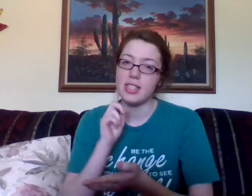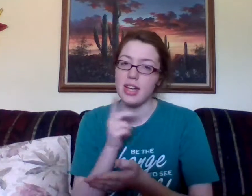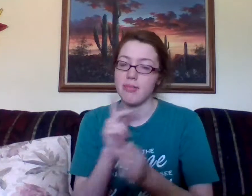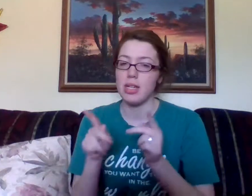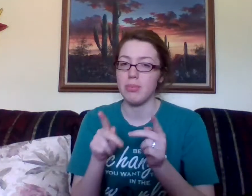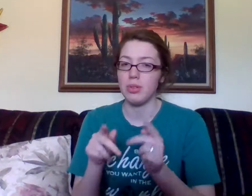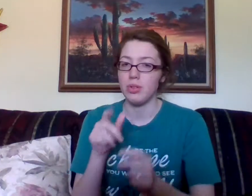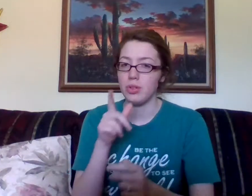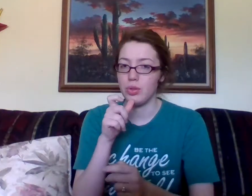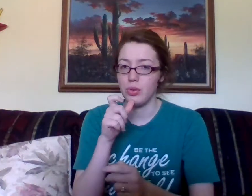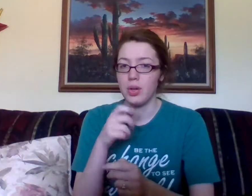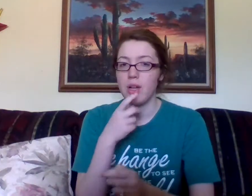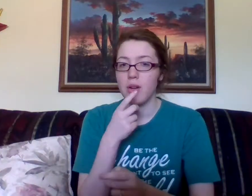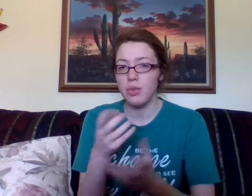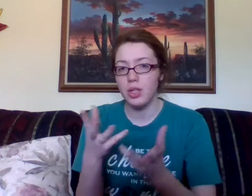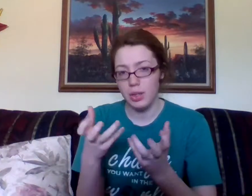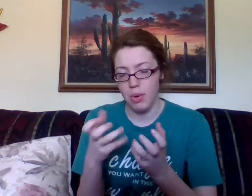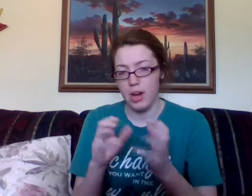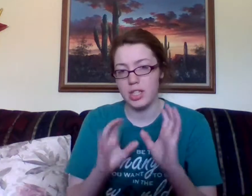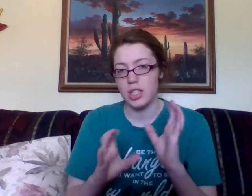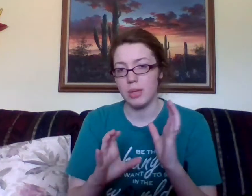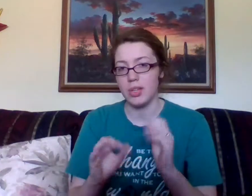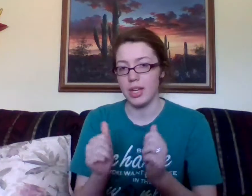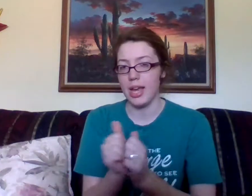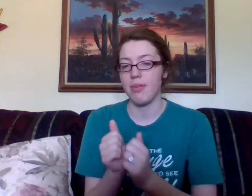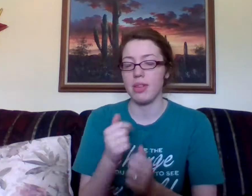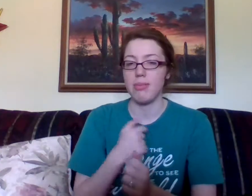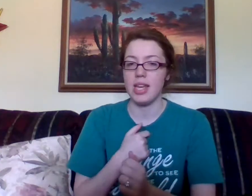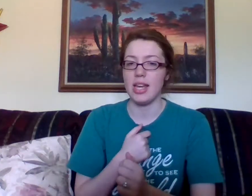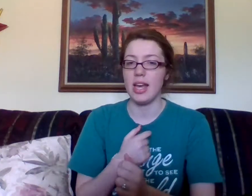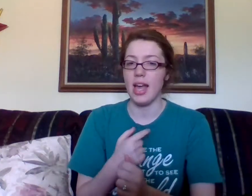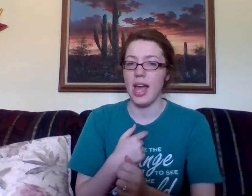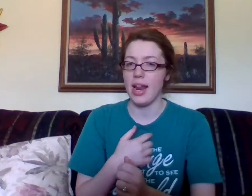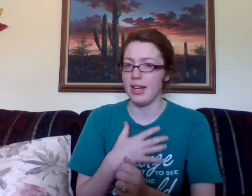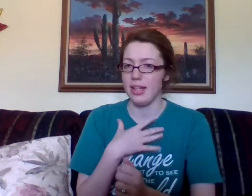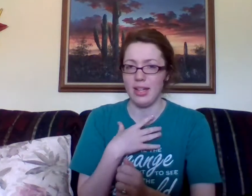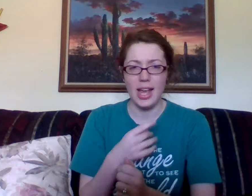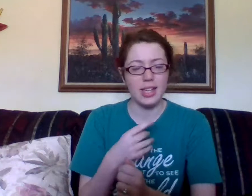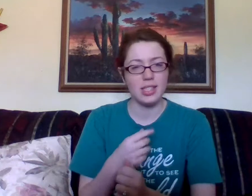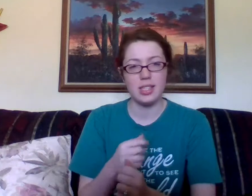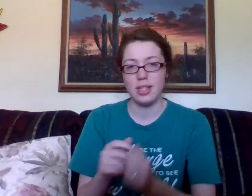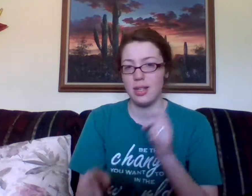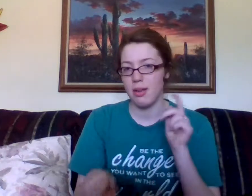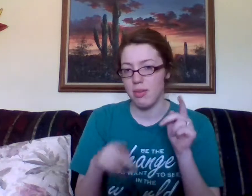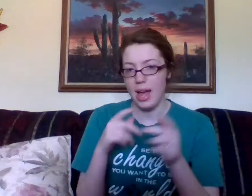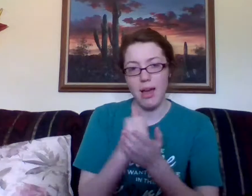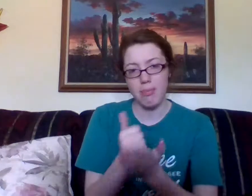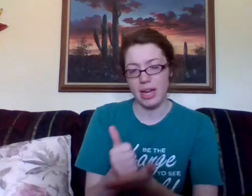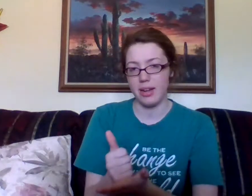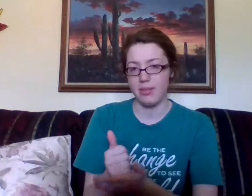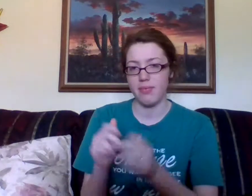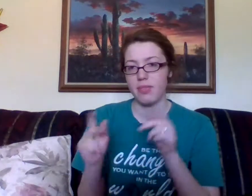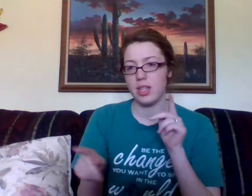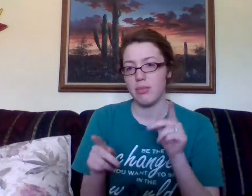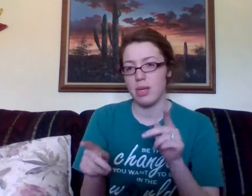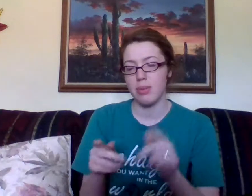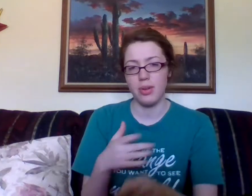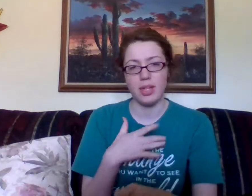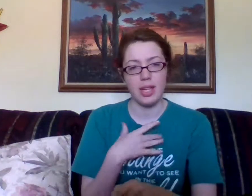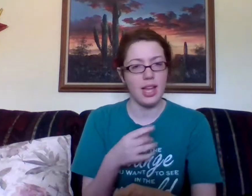deaf people who really wanted to communicate with me and liked helping people, and they